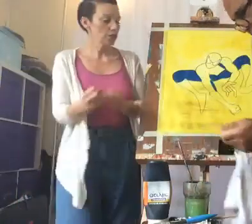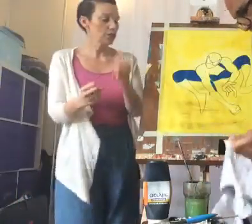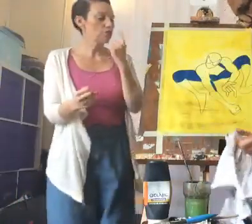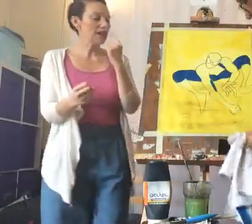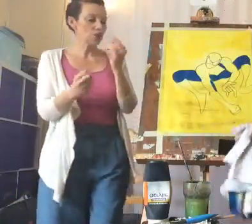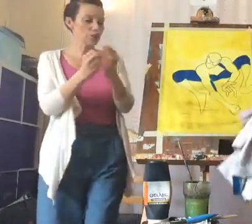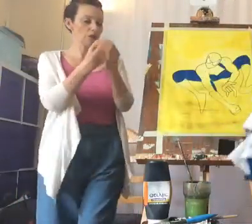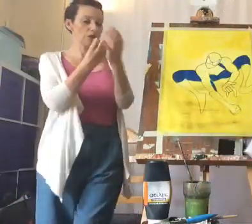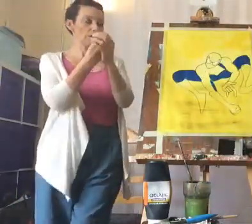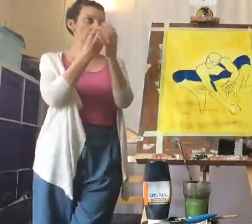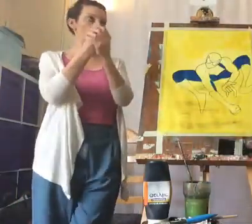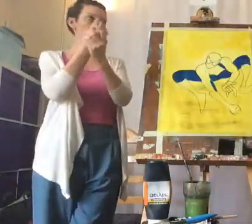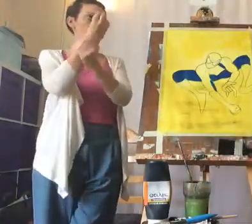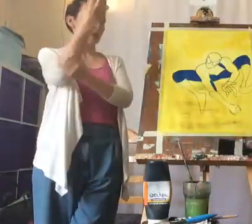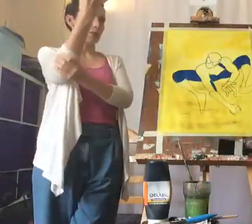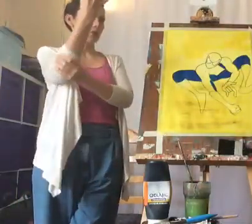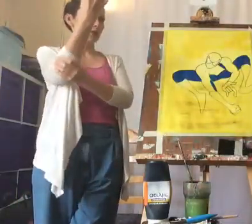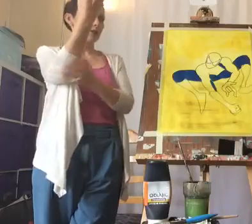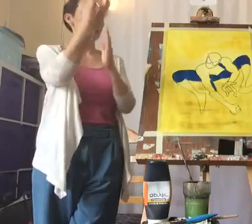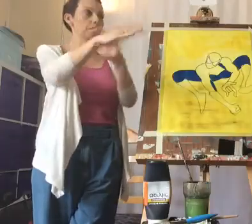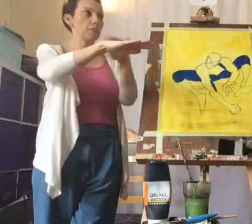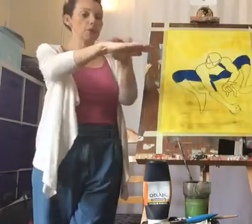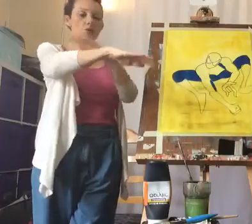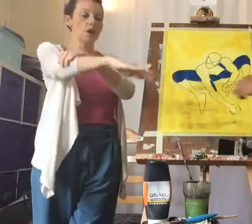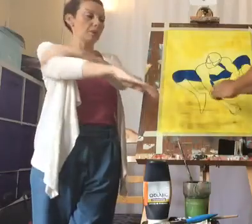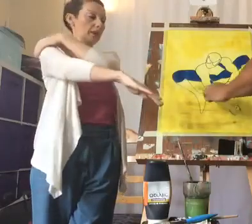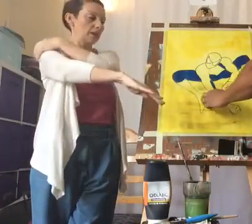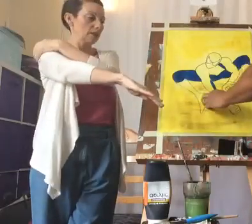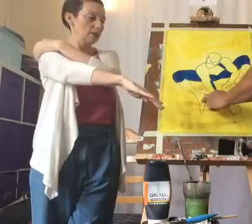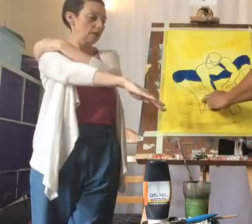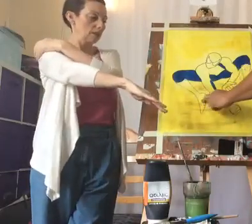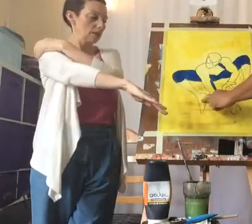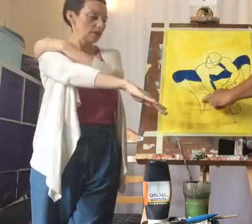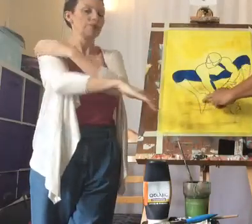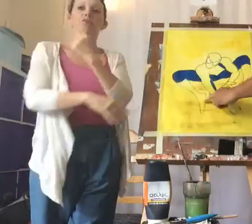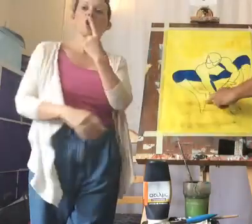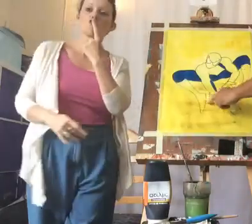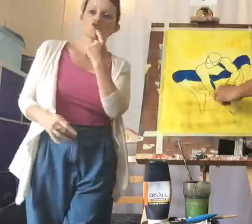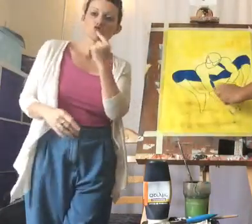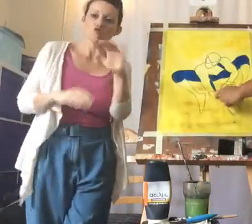So is the red on the hands upwards and then blue Yeah, he's up got here? red boots,